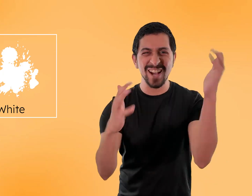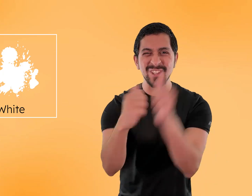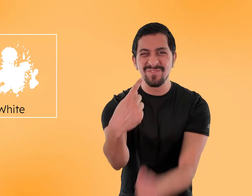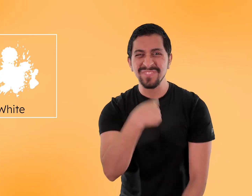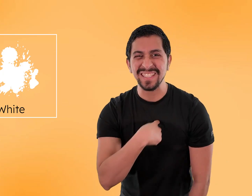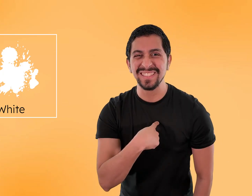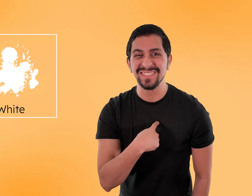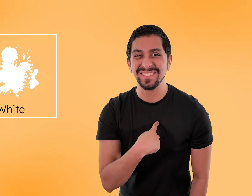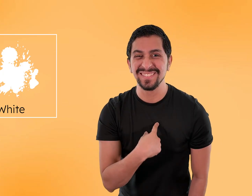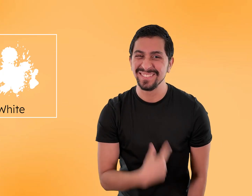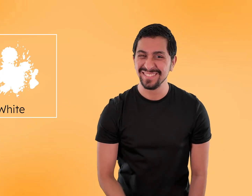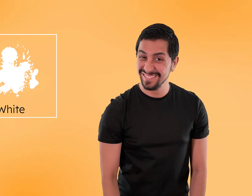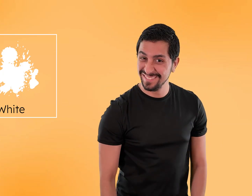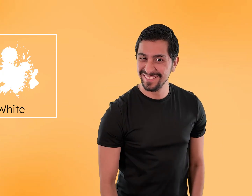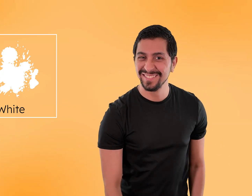Sign it with me.